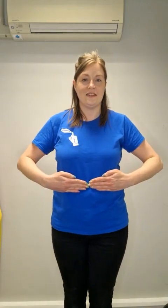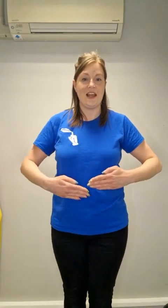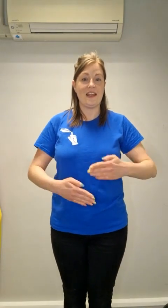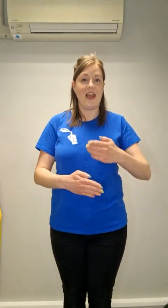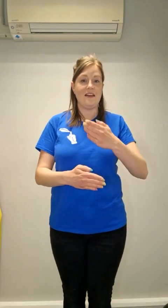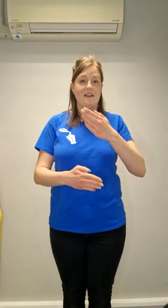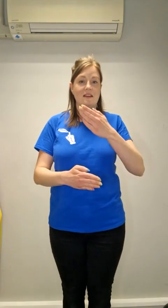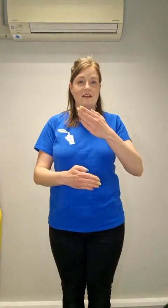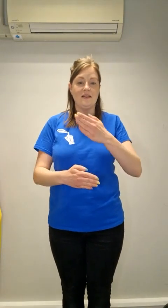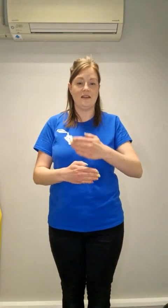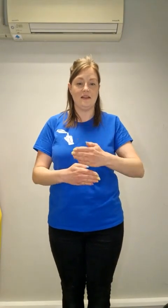Again,